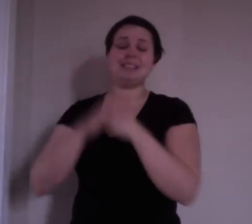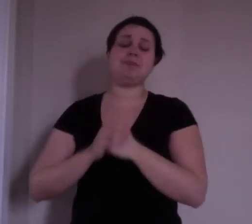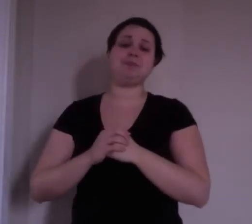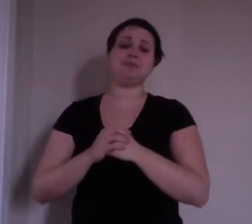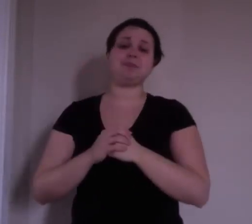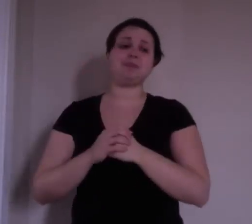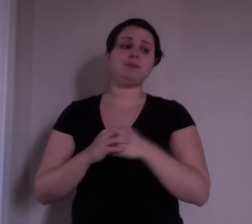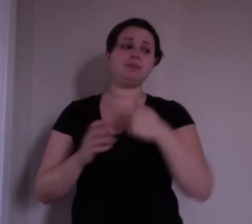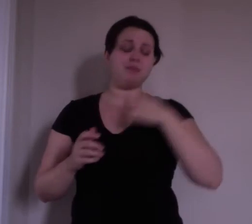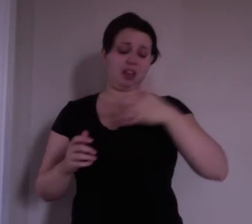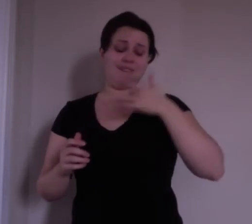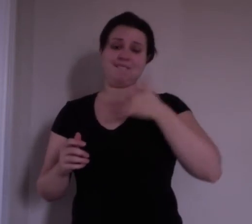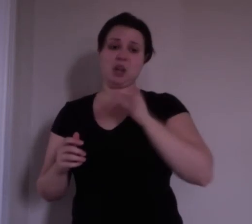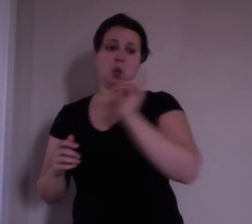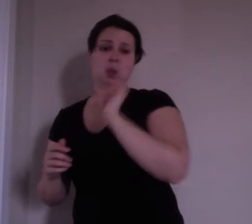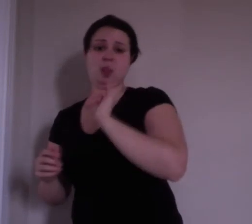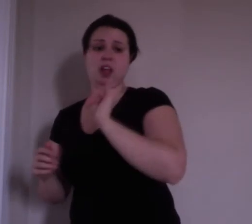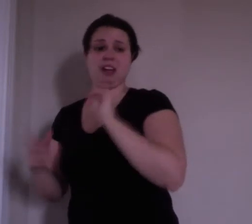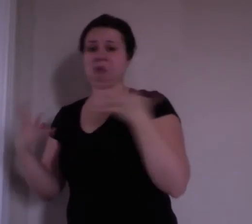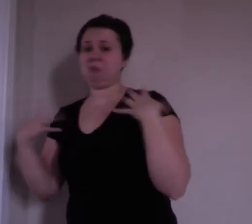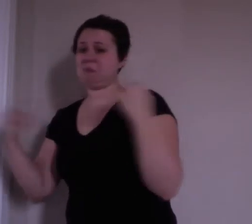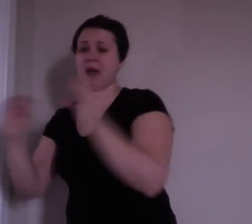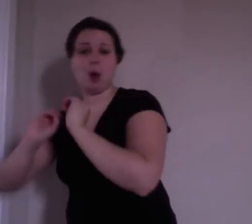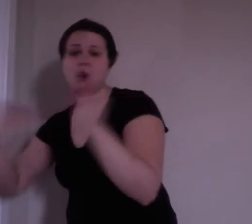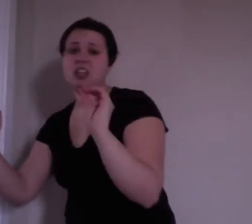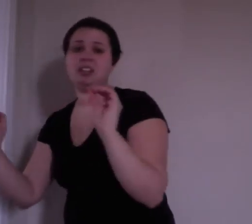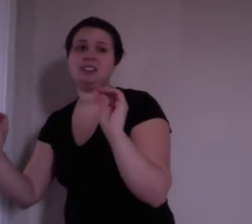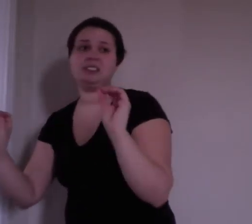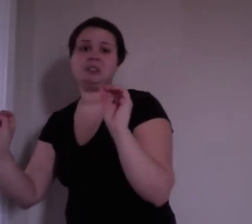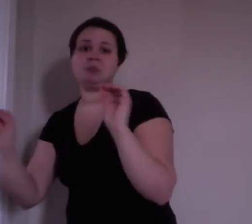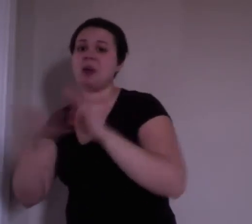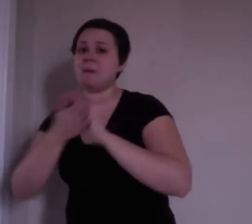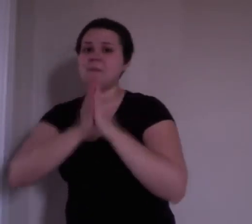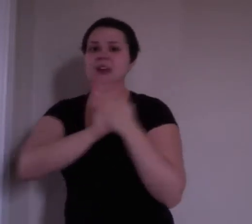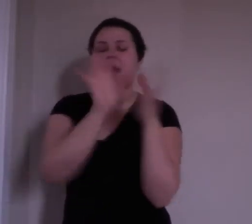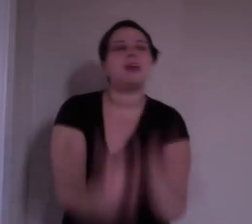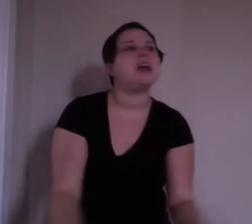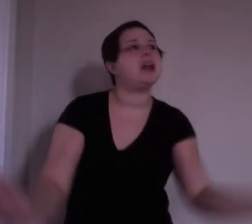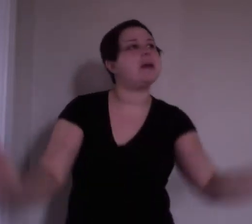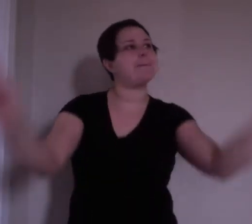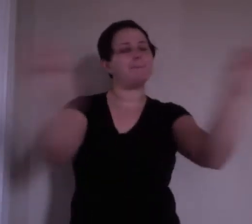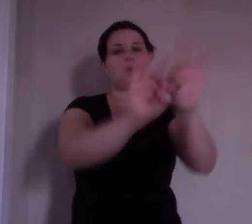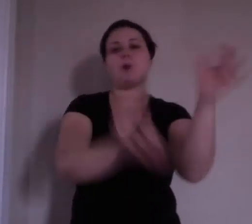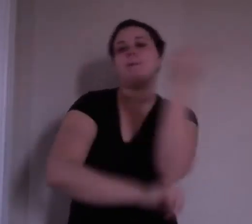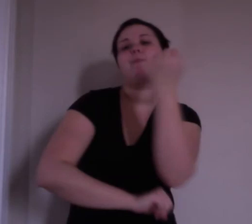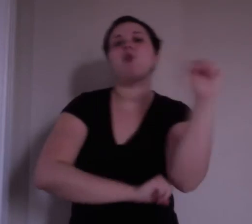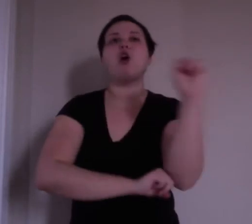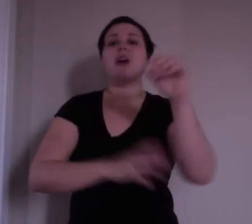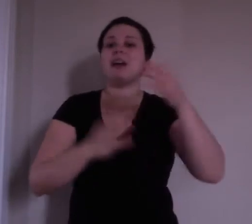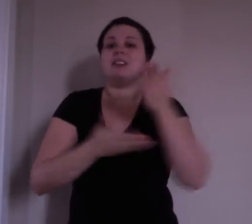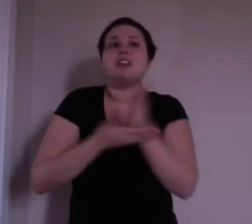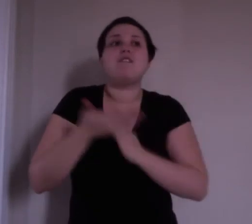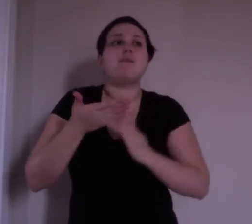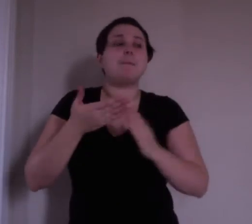a powerless individual to an important, proactive part of the wheel that is a driving force toward making